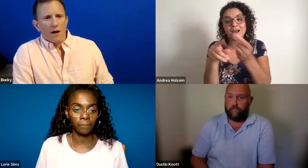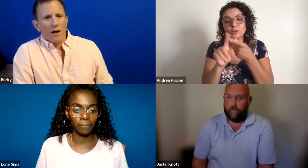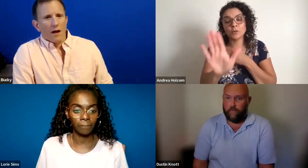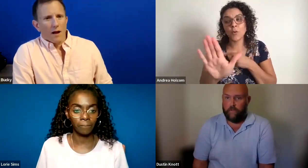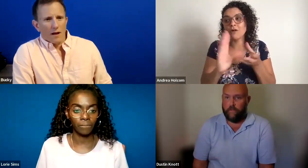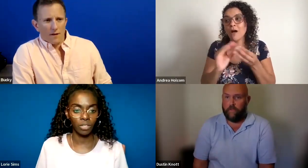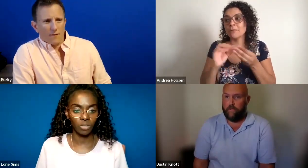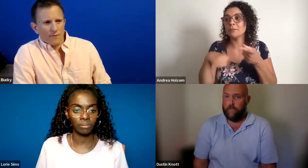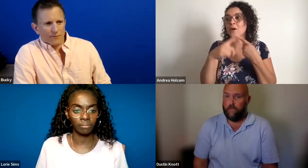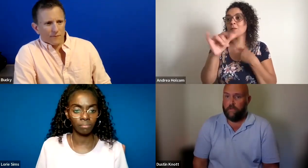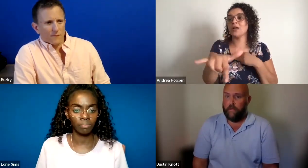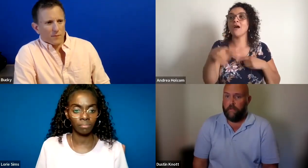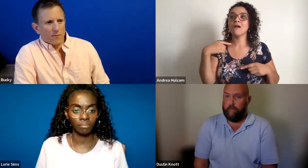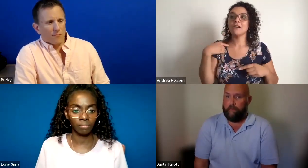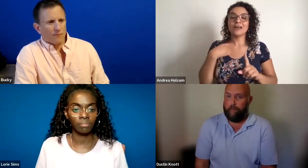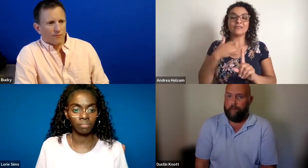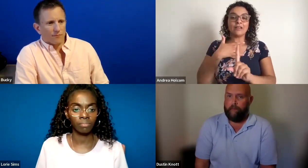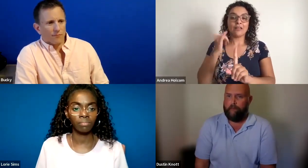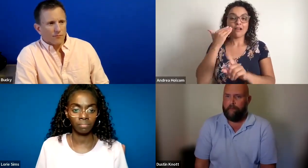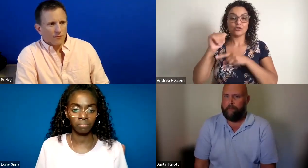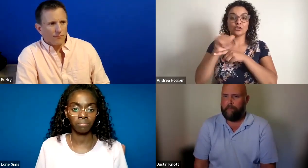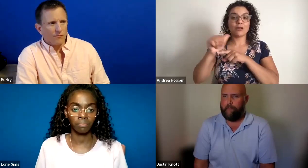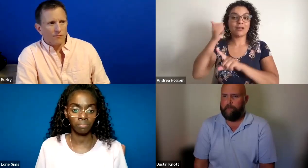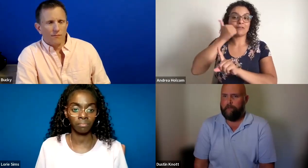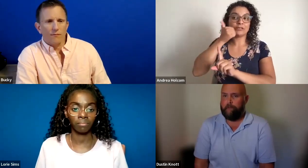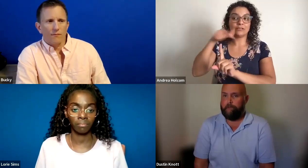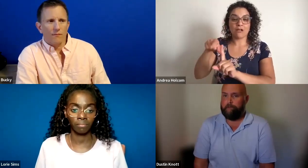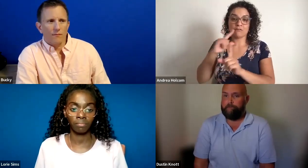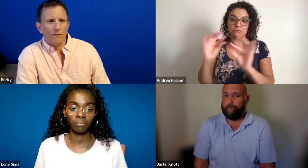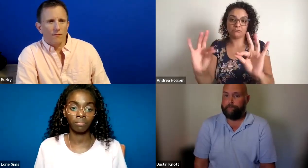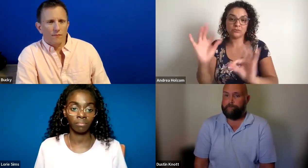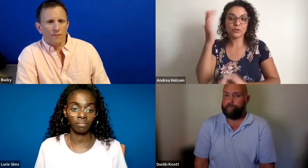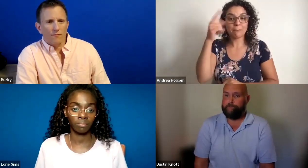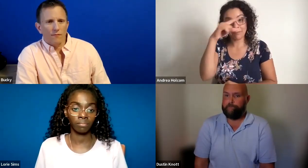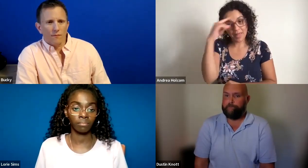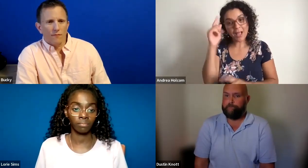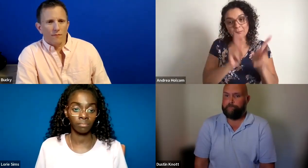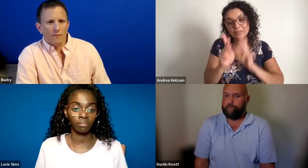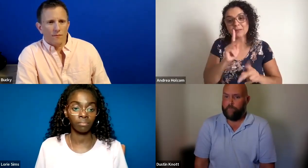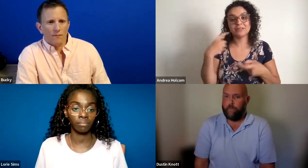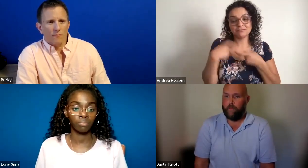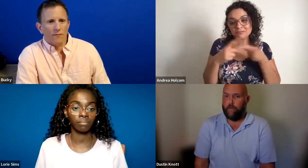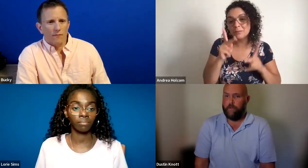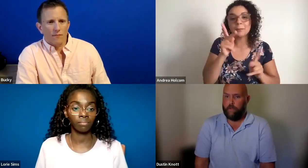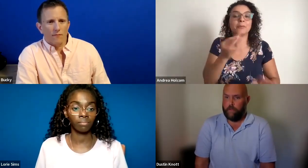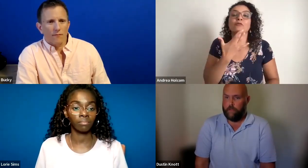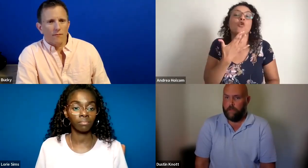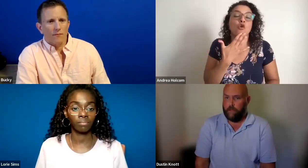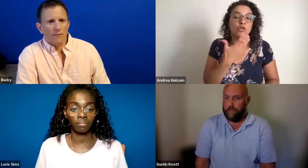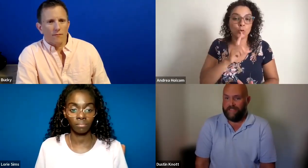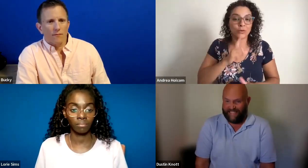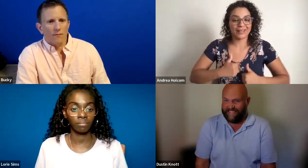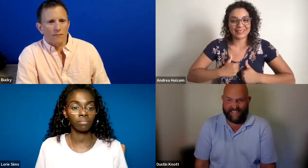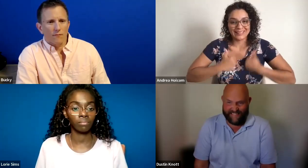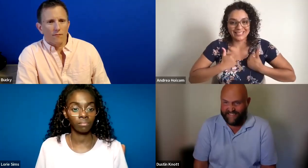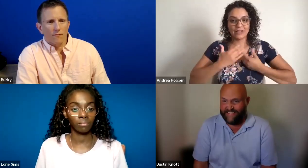Thank you so for that comment. I wanted to expand on what you just mentioned, that I feel daily training, of course, or regular training is